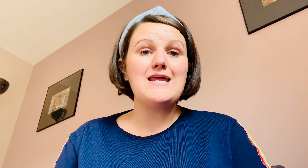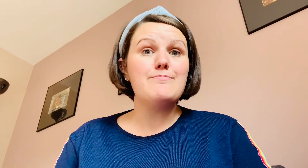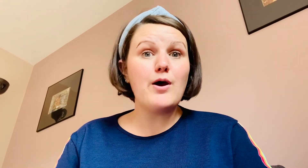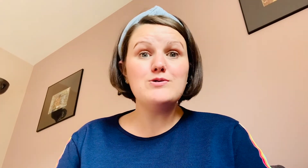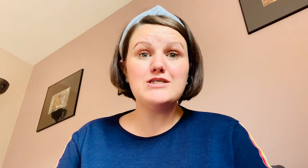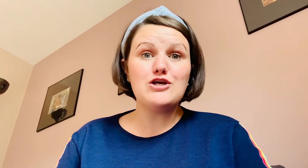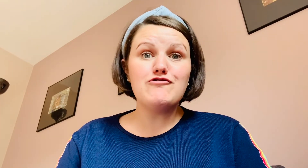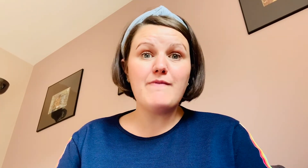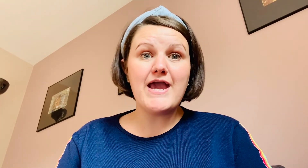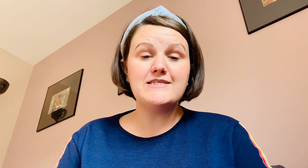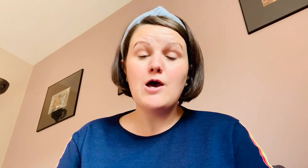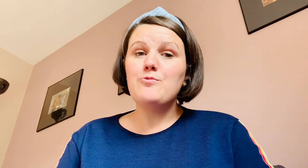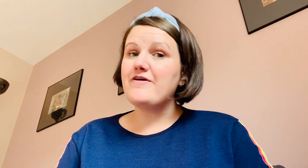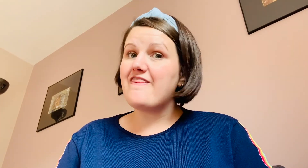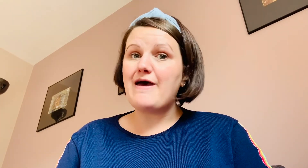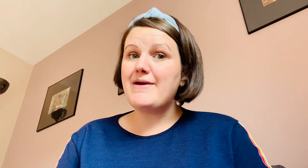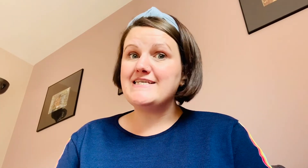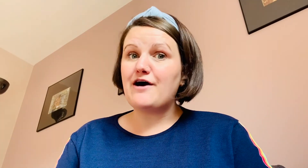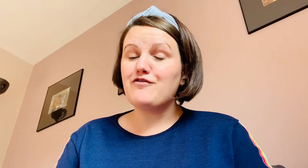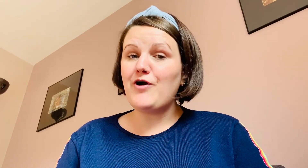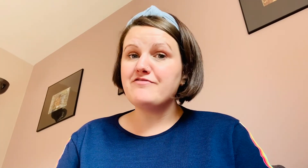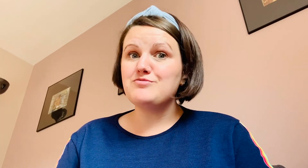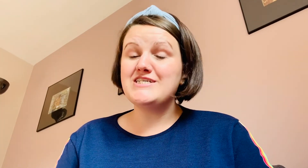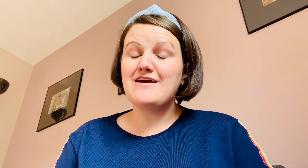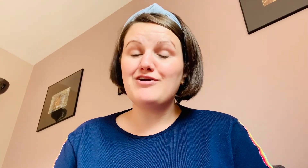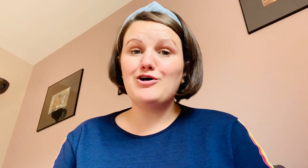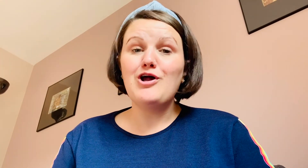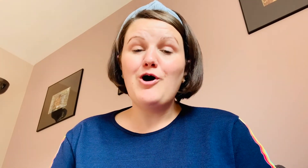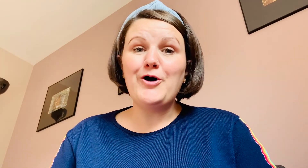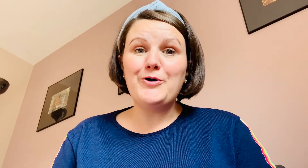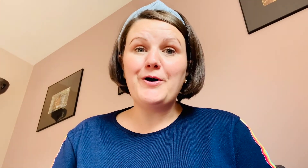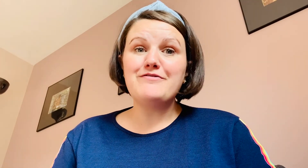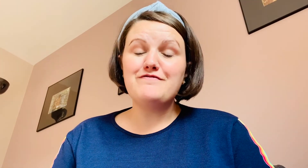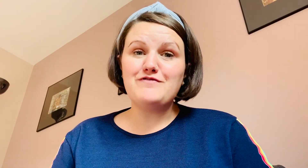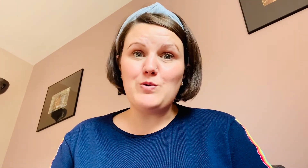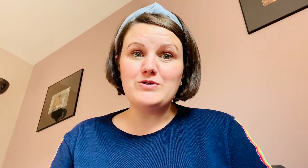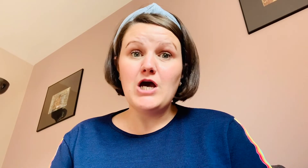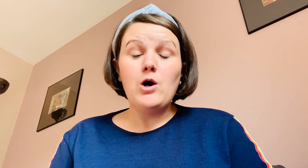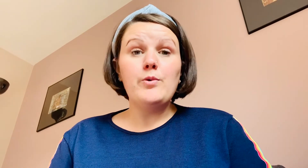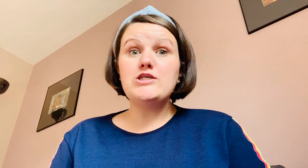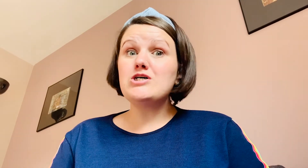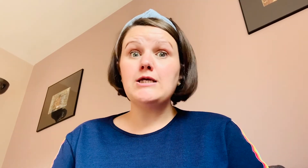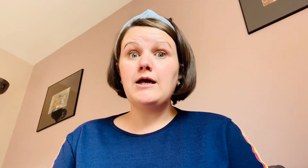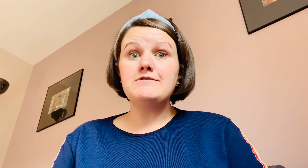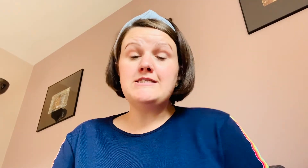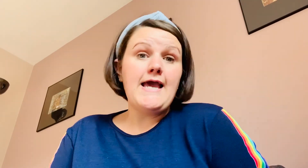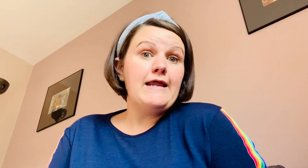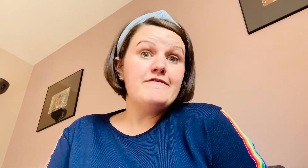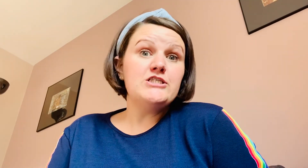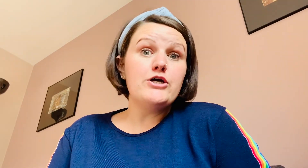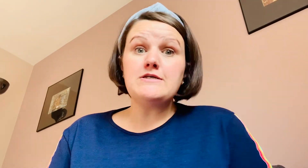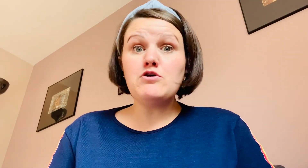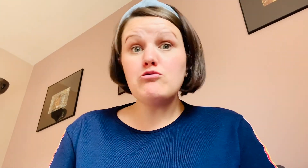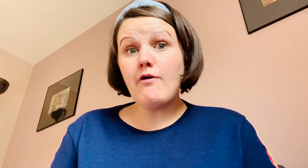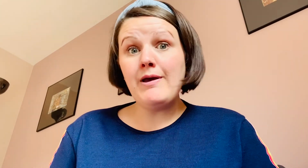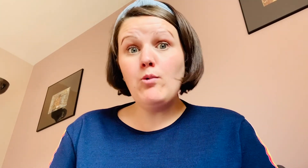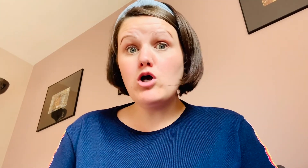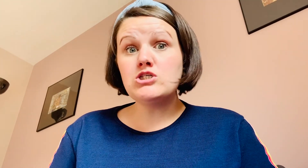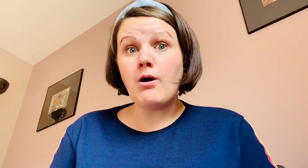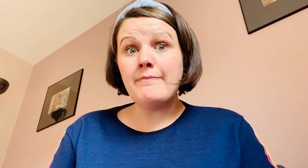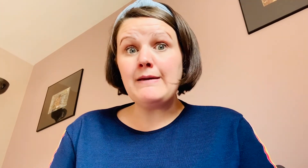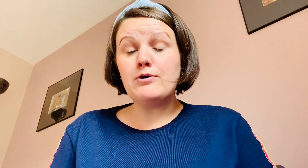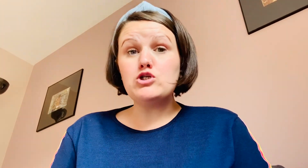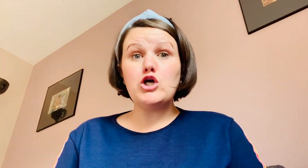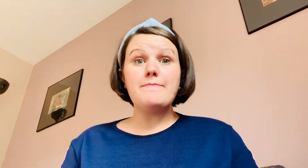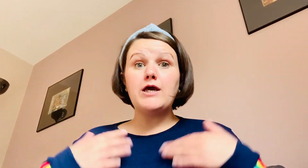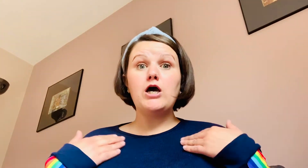see any boats that you've made, whether they're made out of craft material or food. We'd also love to see any videos of you throwing water